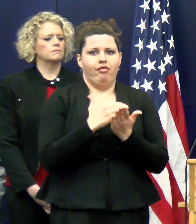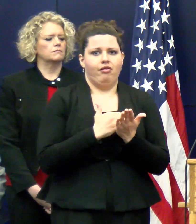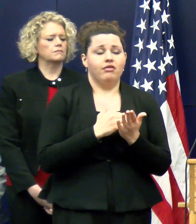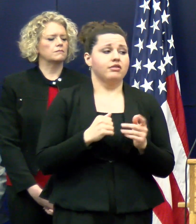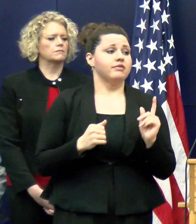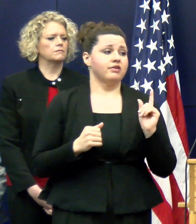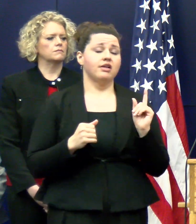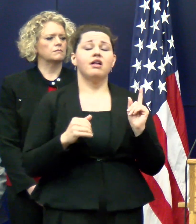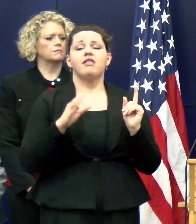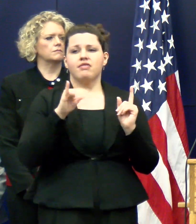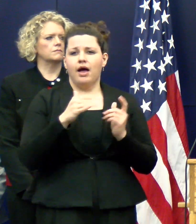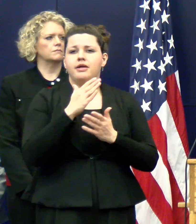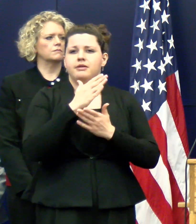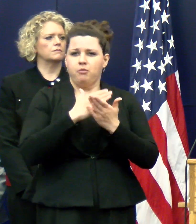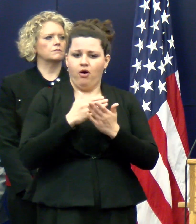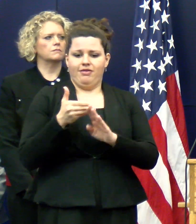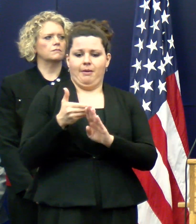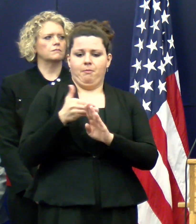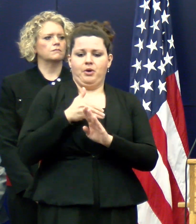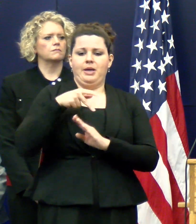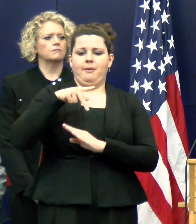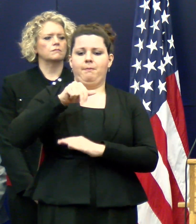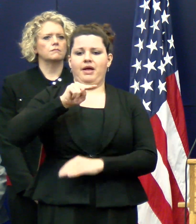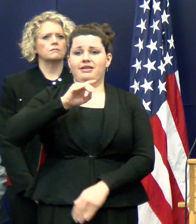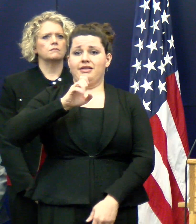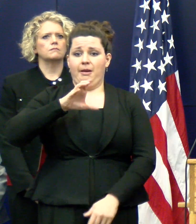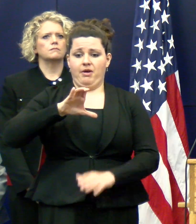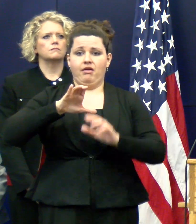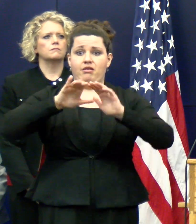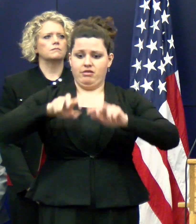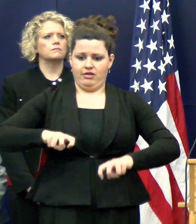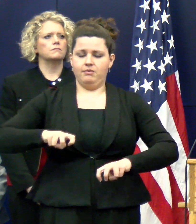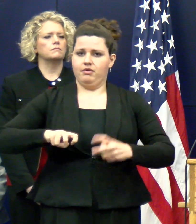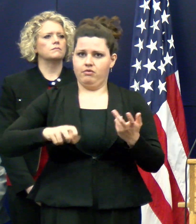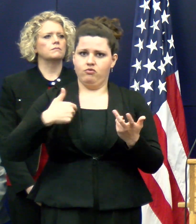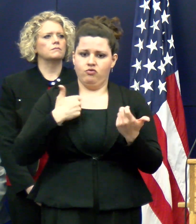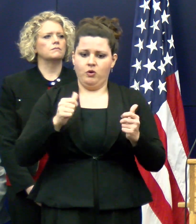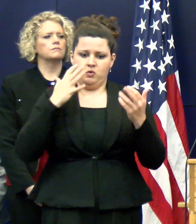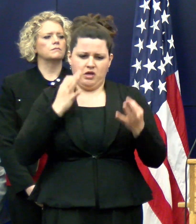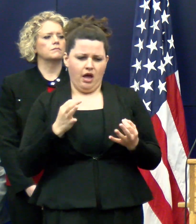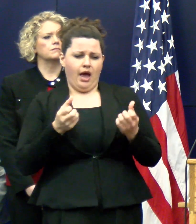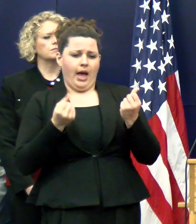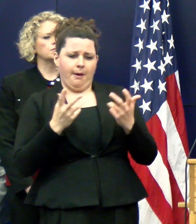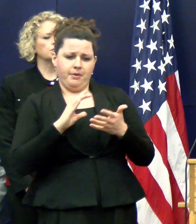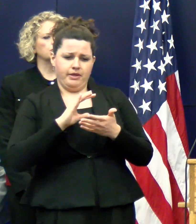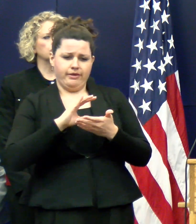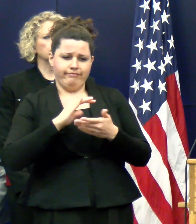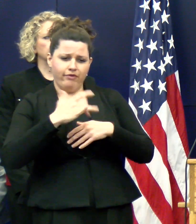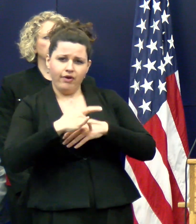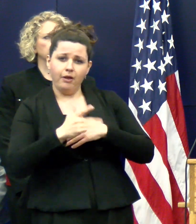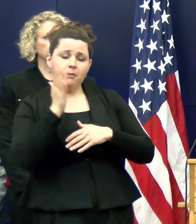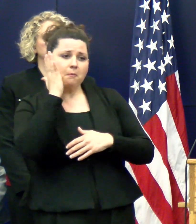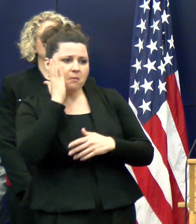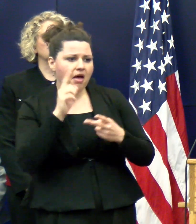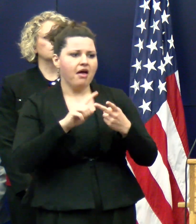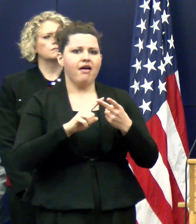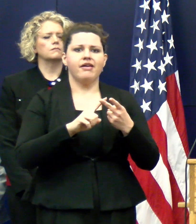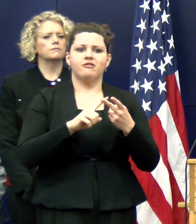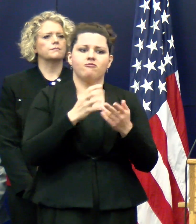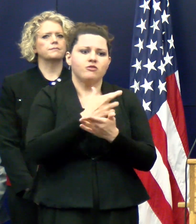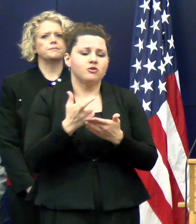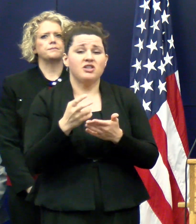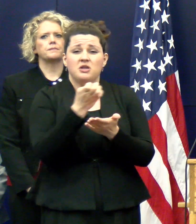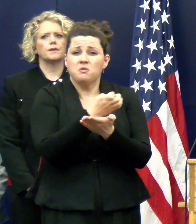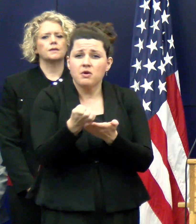looking at, and that's part of the pre-pandemic assessment that we were talking about, to just understand the number of beds, the number of resources, logistics, equipment.